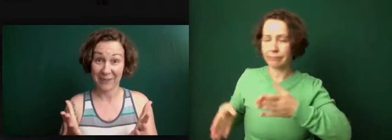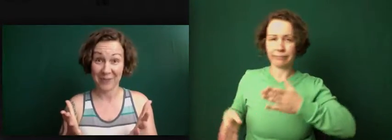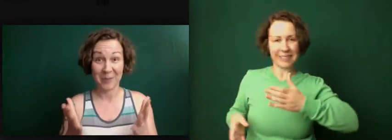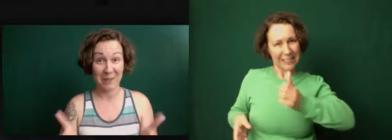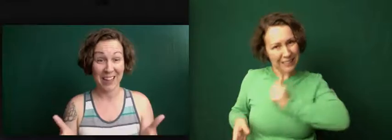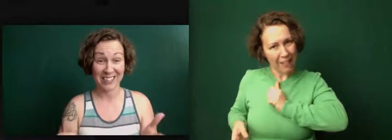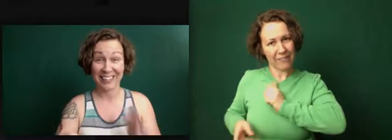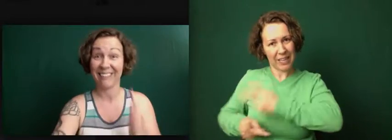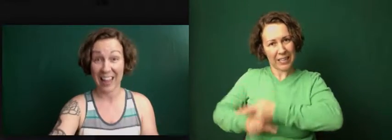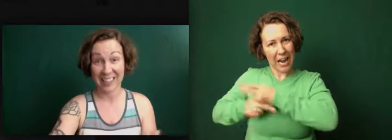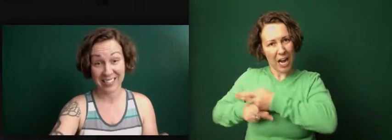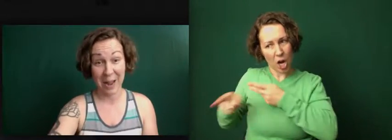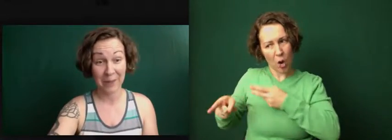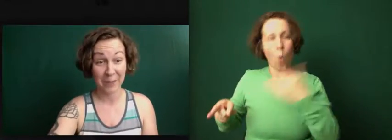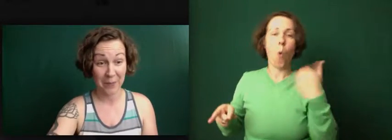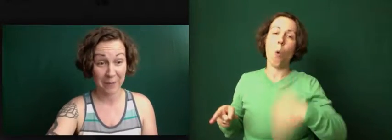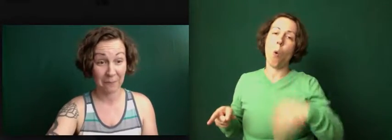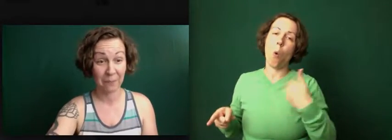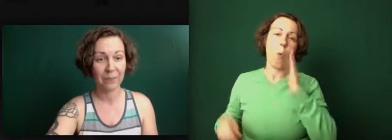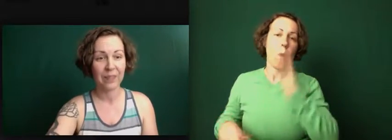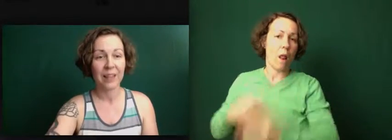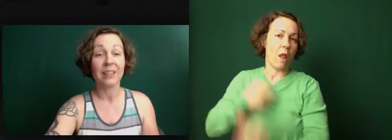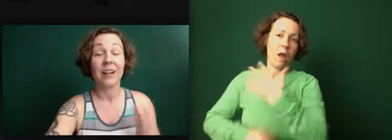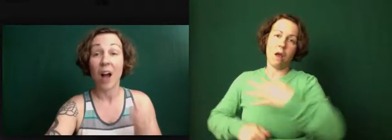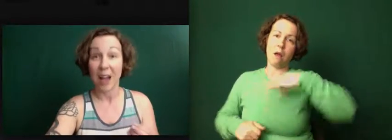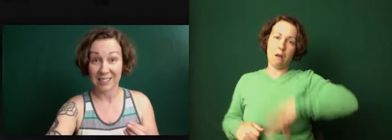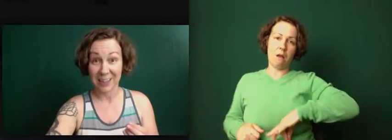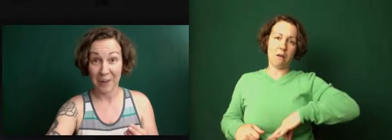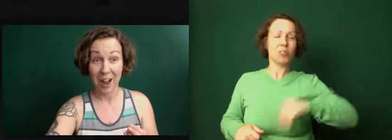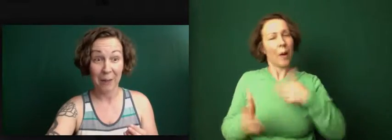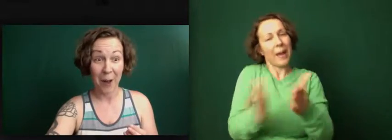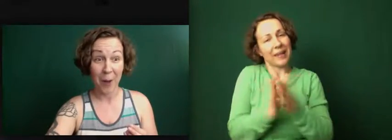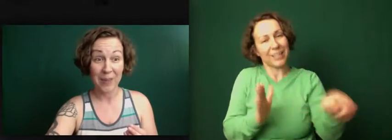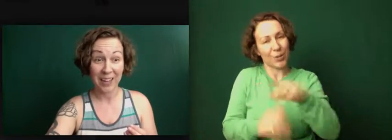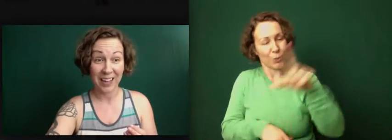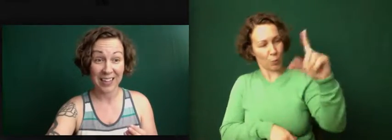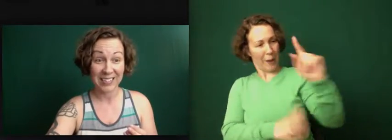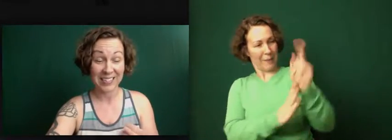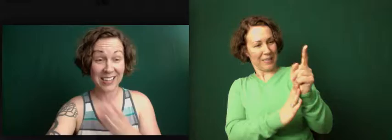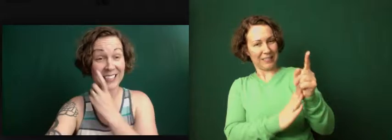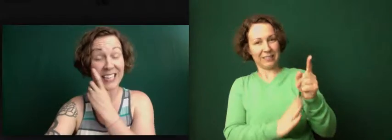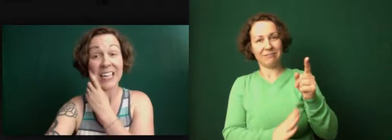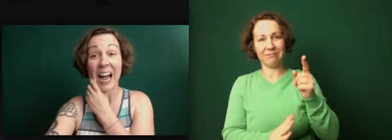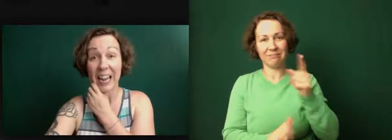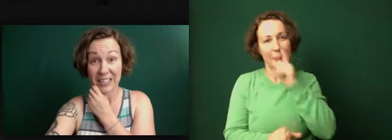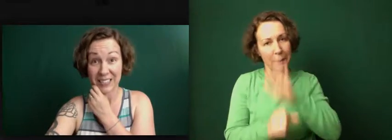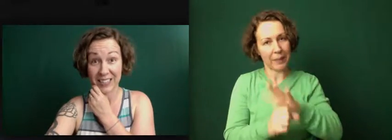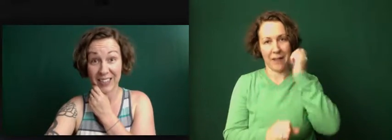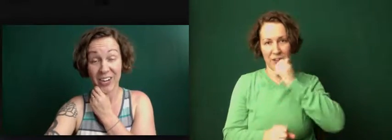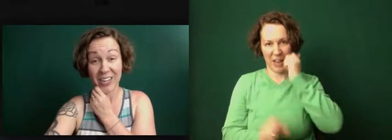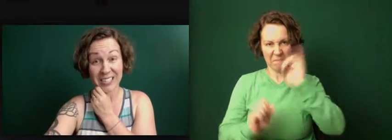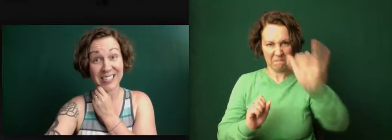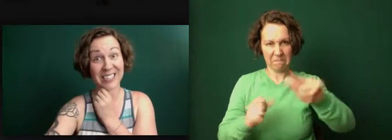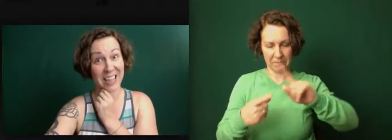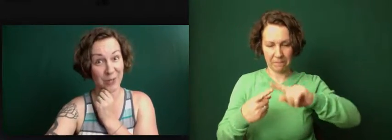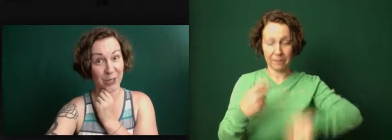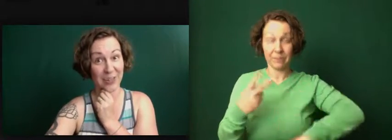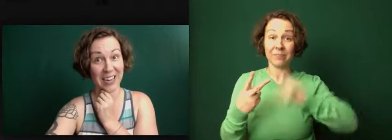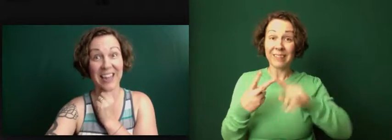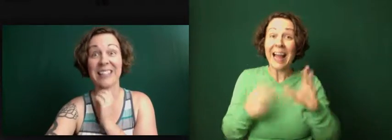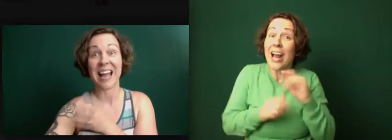minutes a day is what I'm asking. That is the time commitment. The cost I want to talk about, because tonight there is